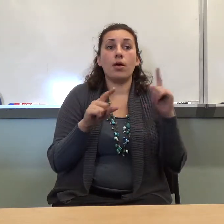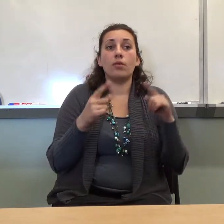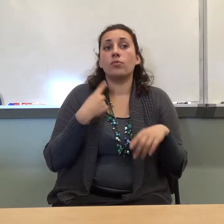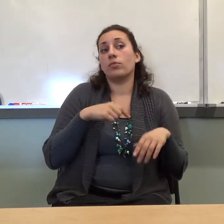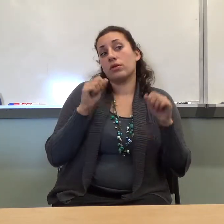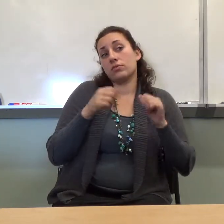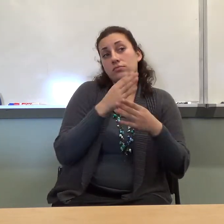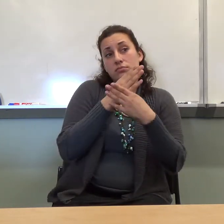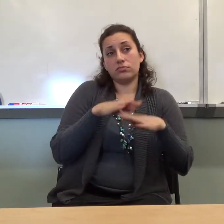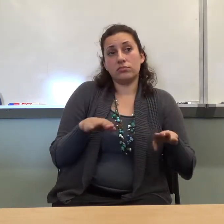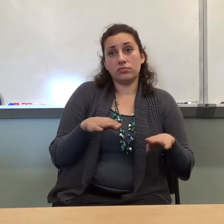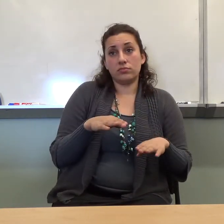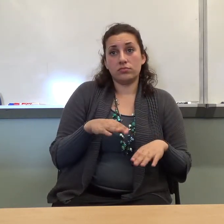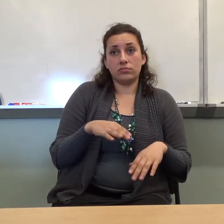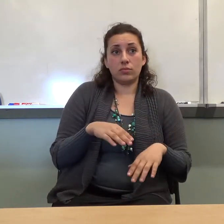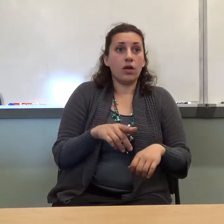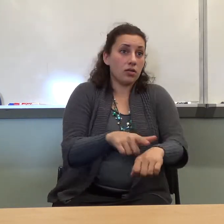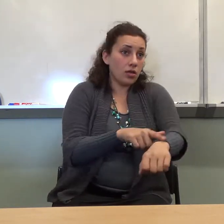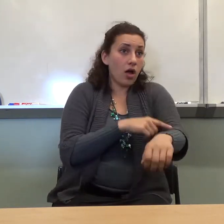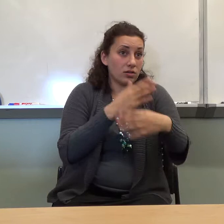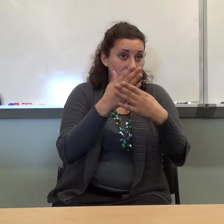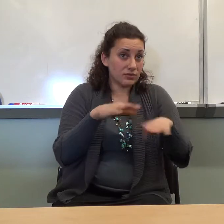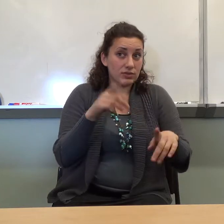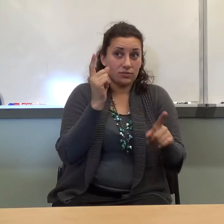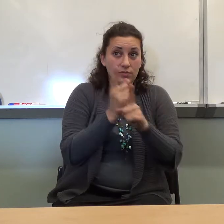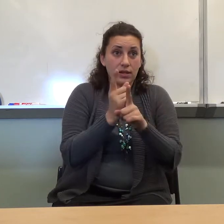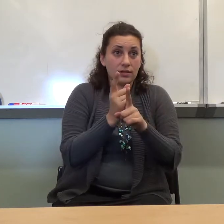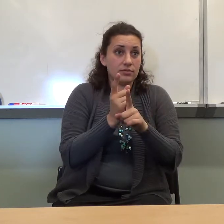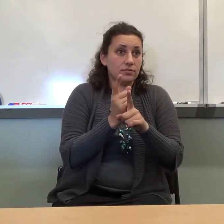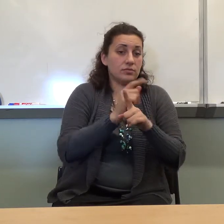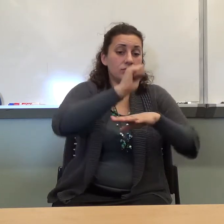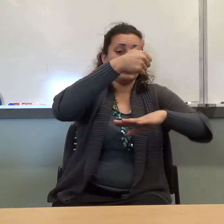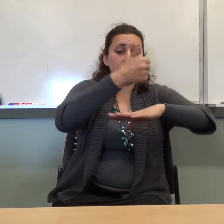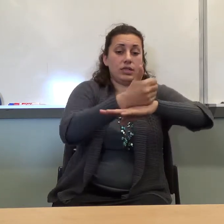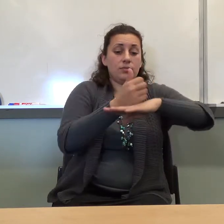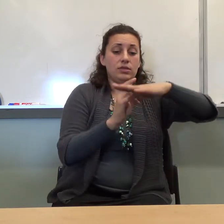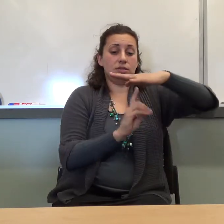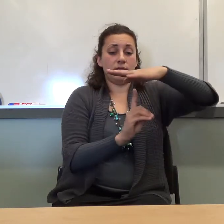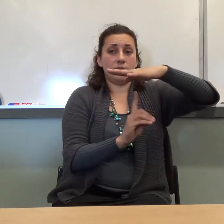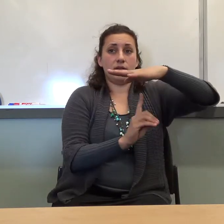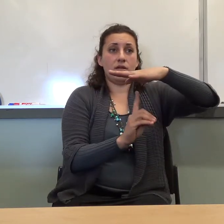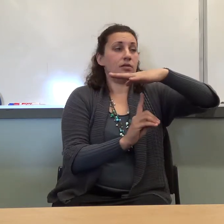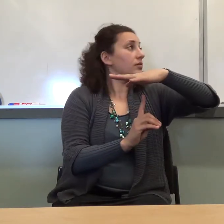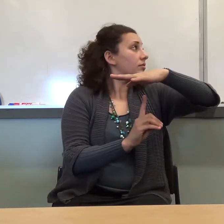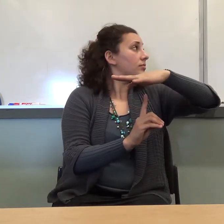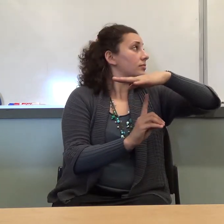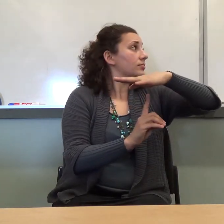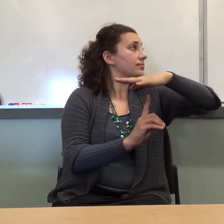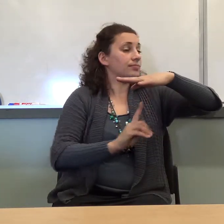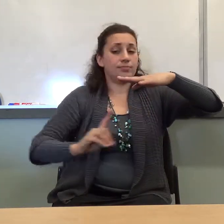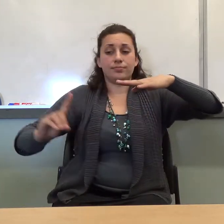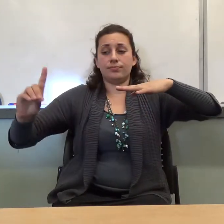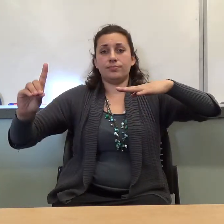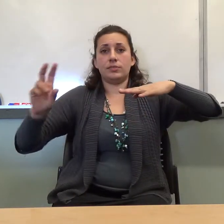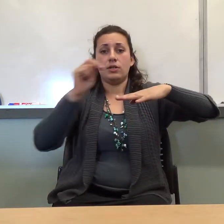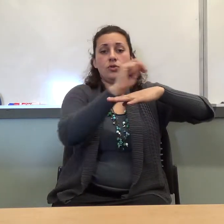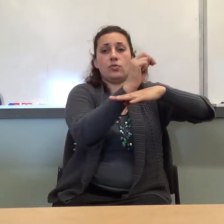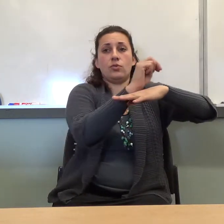how to do long division now, so we set it up with the denominator as the divisor and the numerator as the dividend.